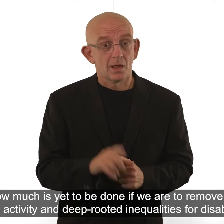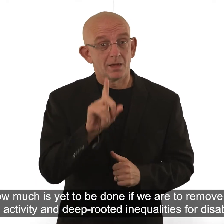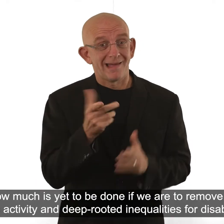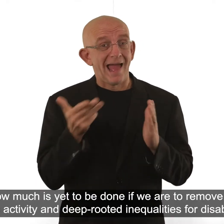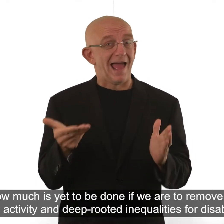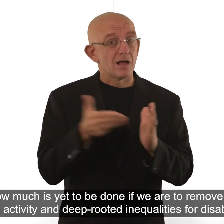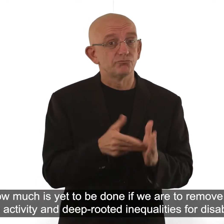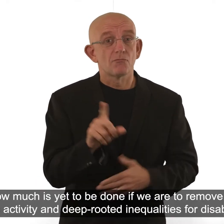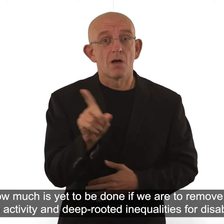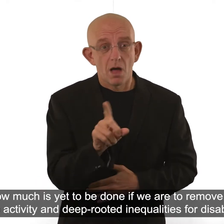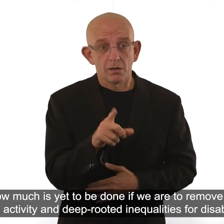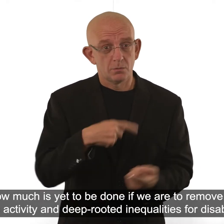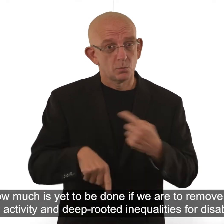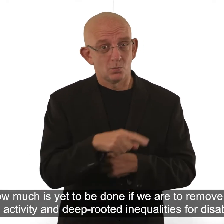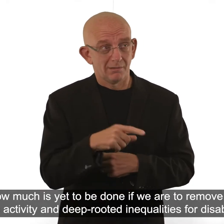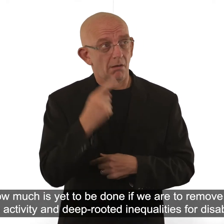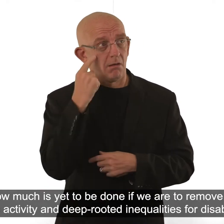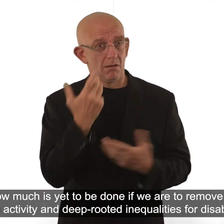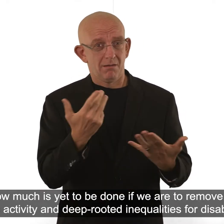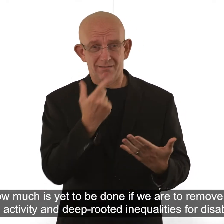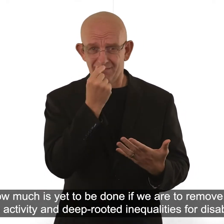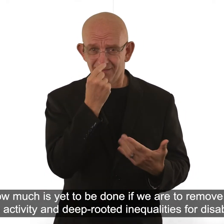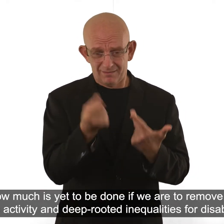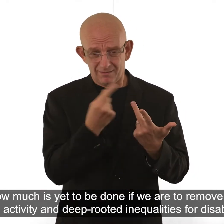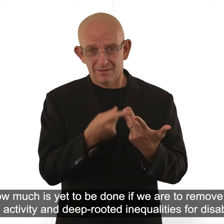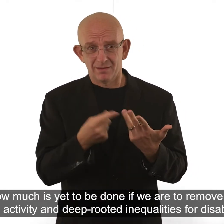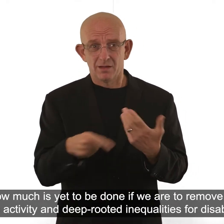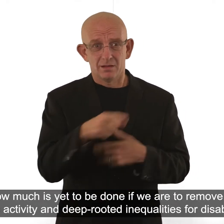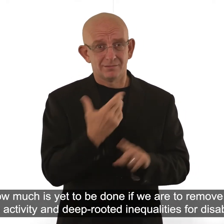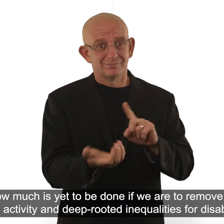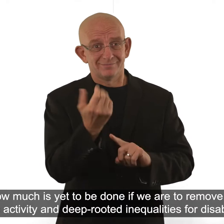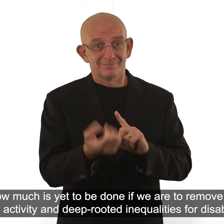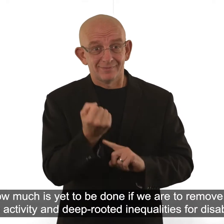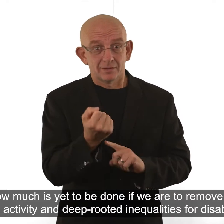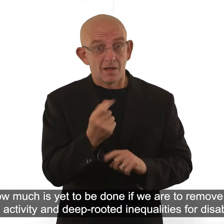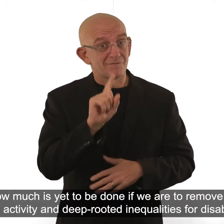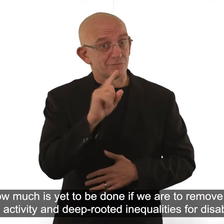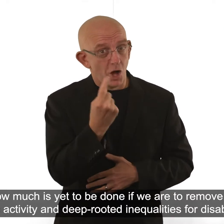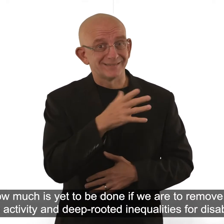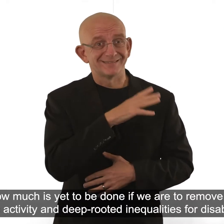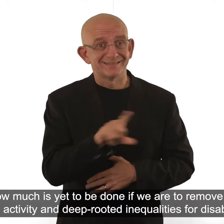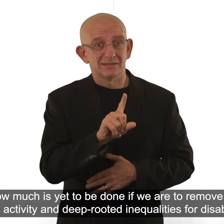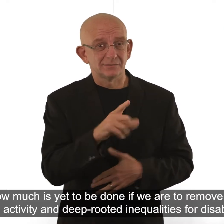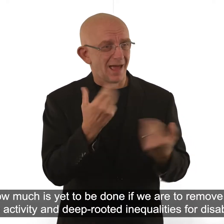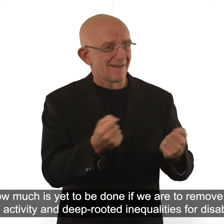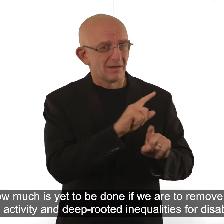But also how much is yet to be done if we are to remove unnecessary barriers to activity and